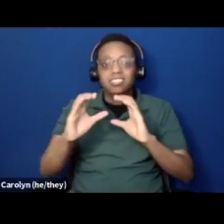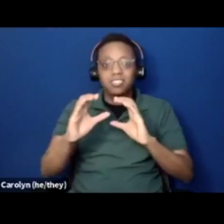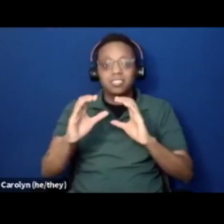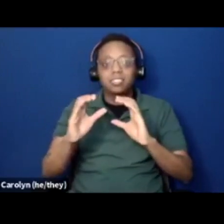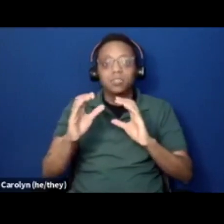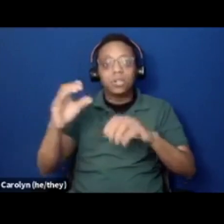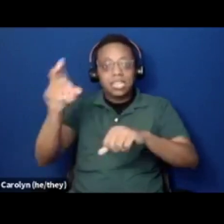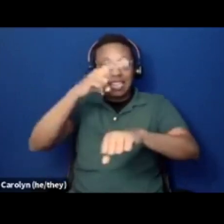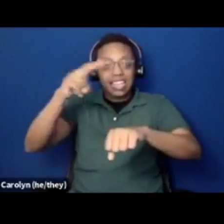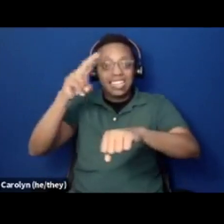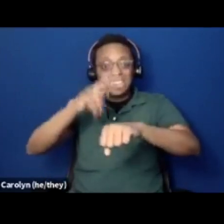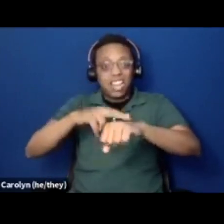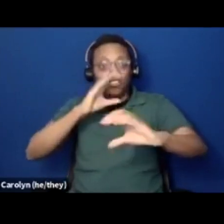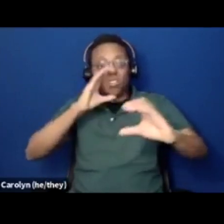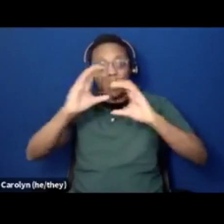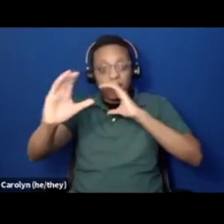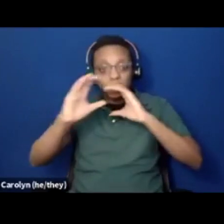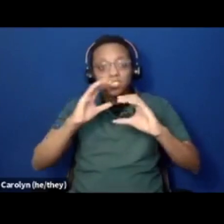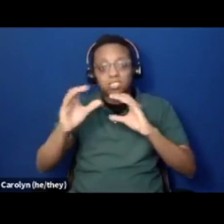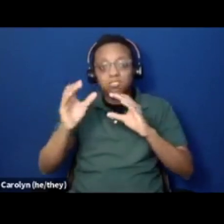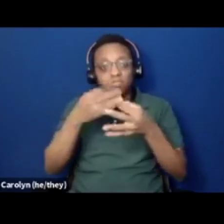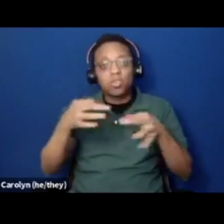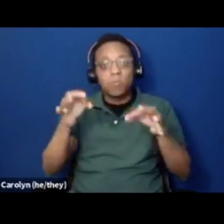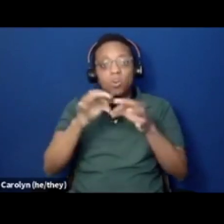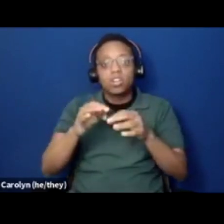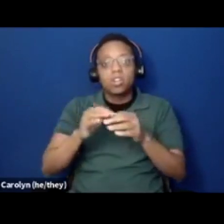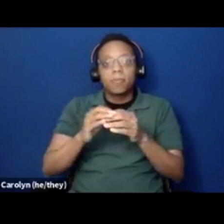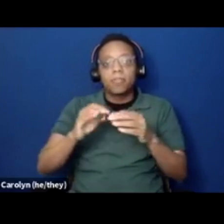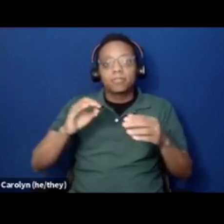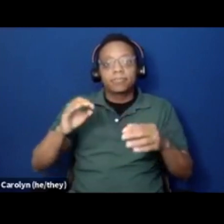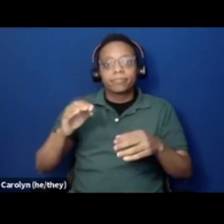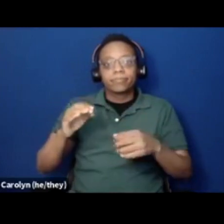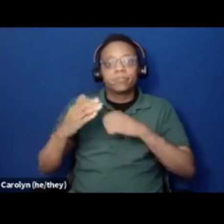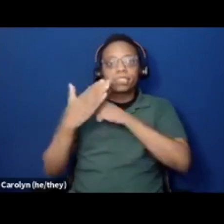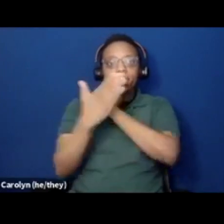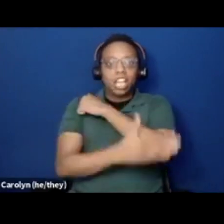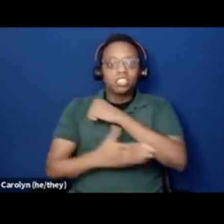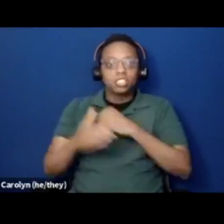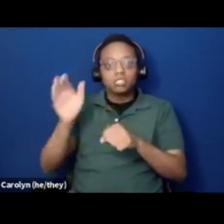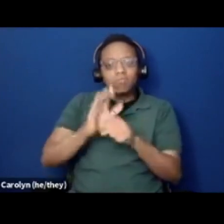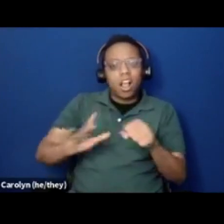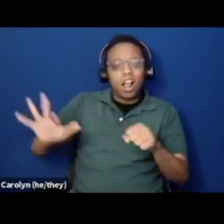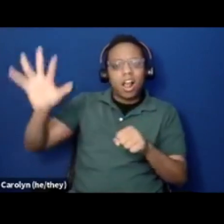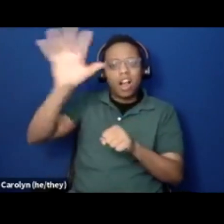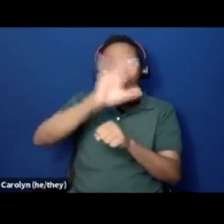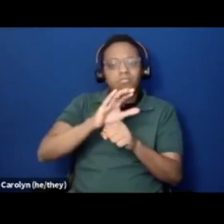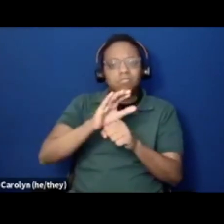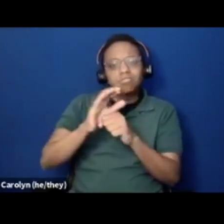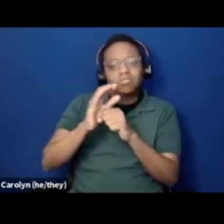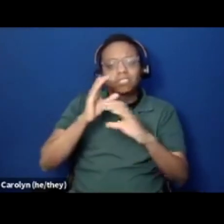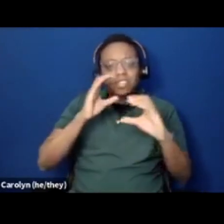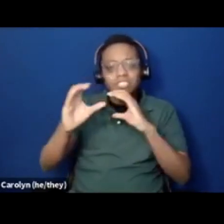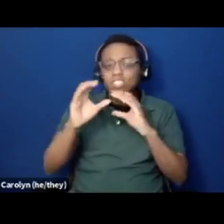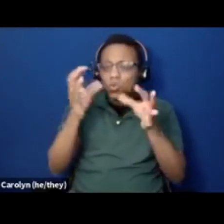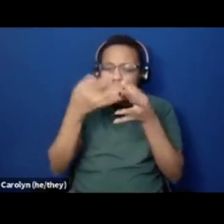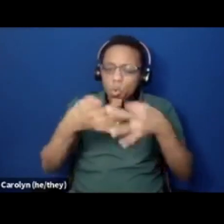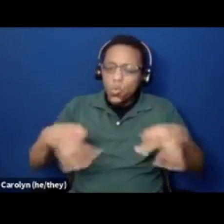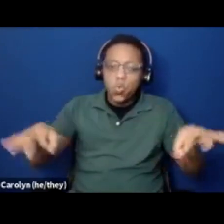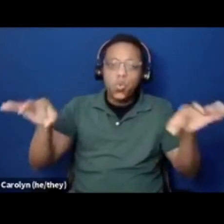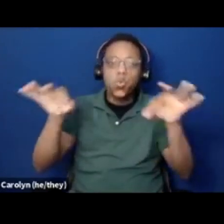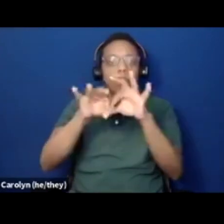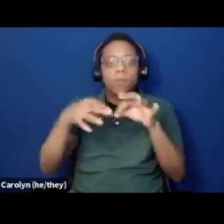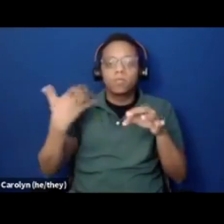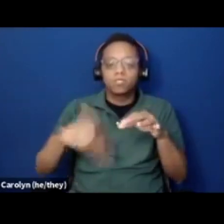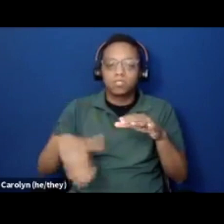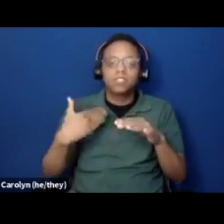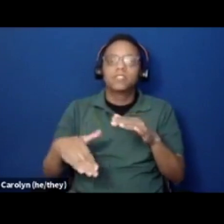right, around the country, is so vital and a part of that transformative justice as